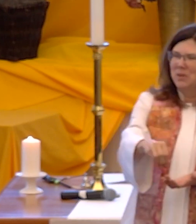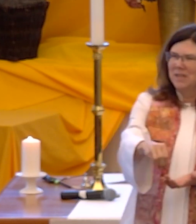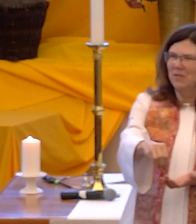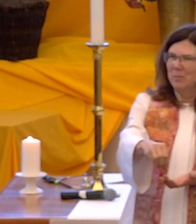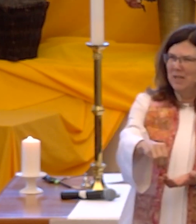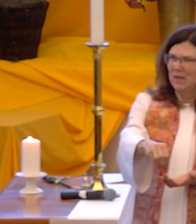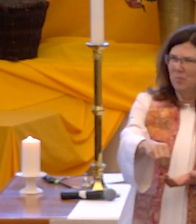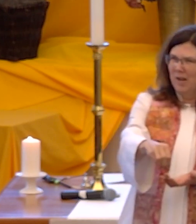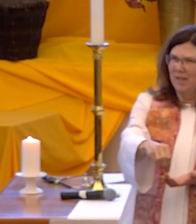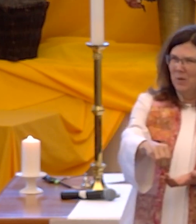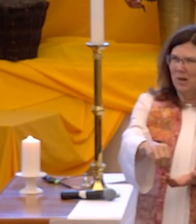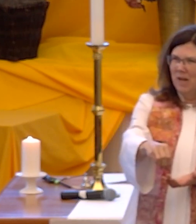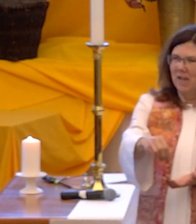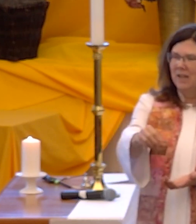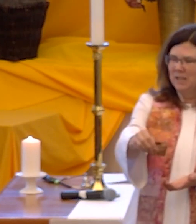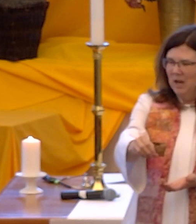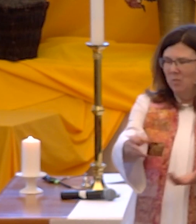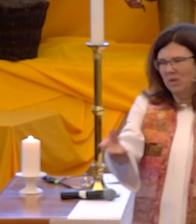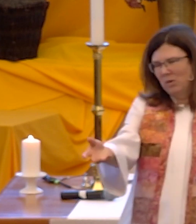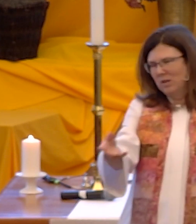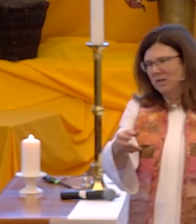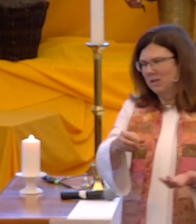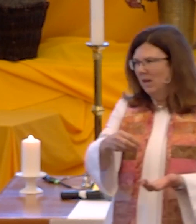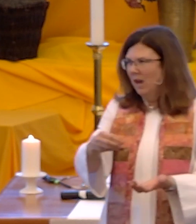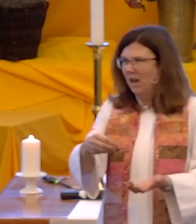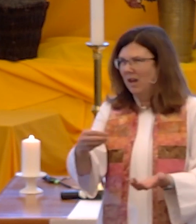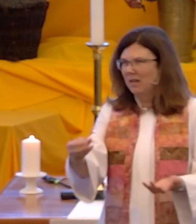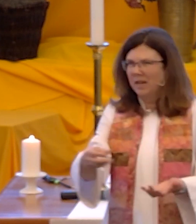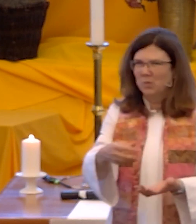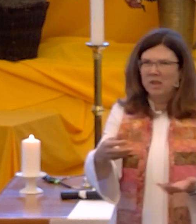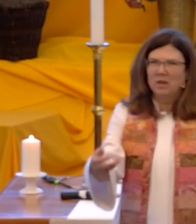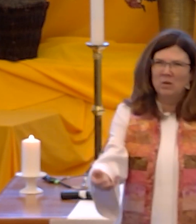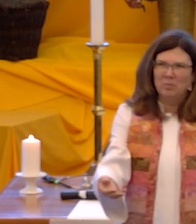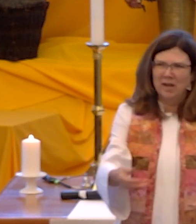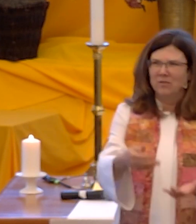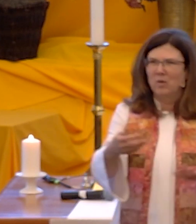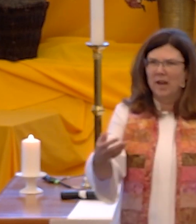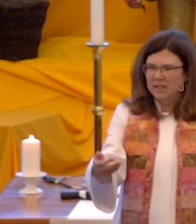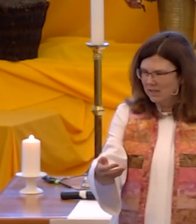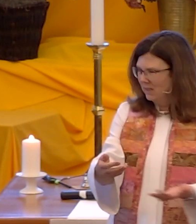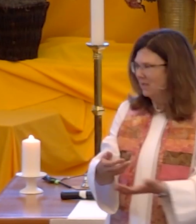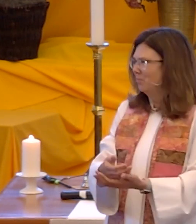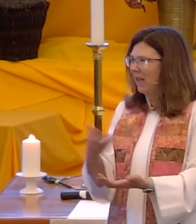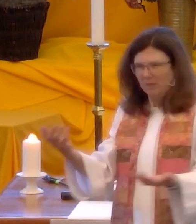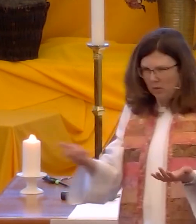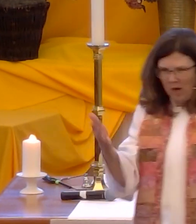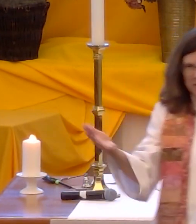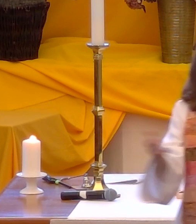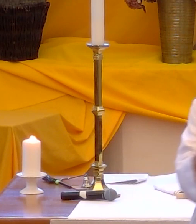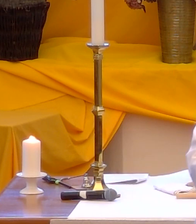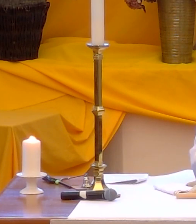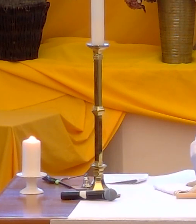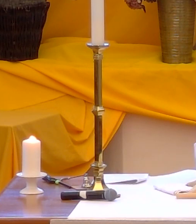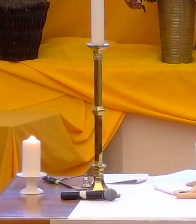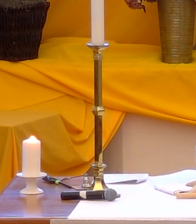will receive a piece of bread in your hand with the words, God is with you, body of Christ, love of Christ,